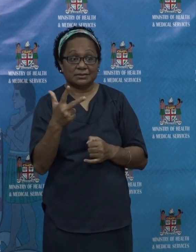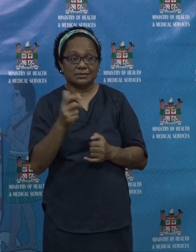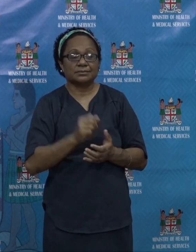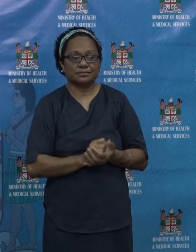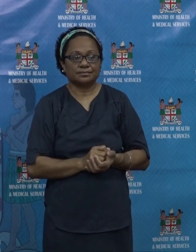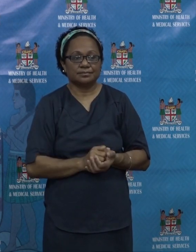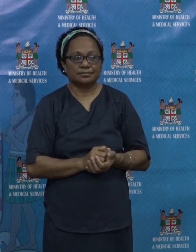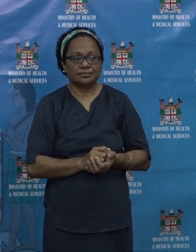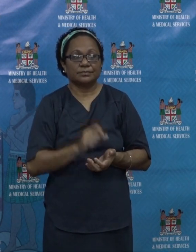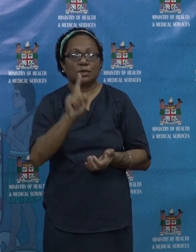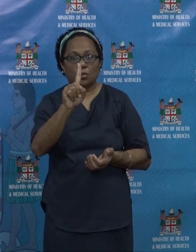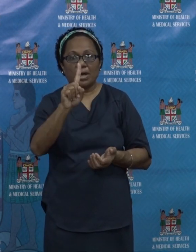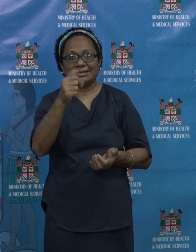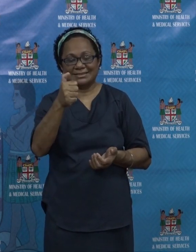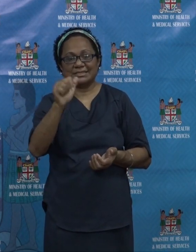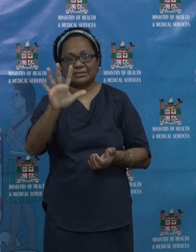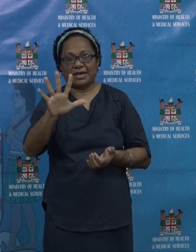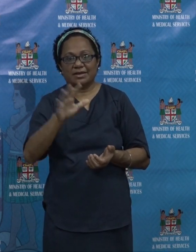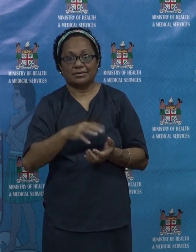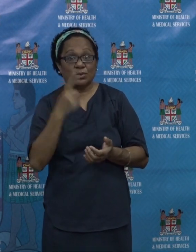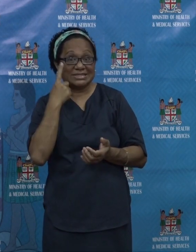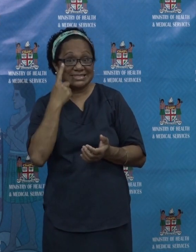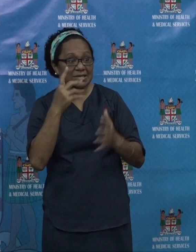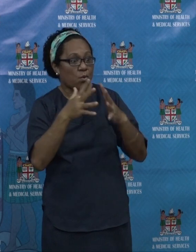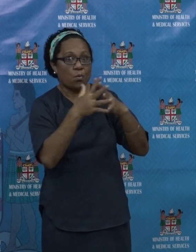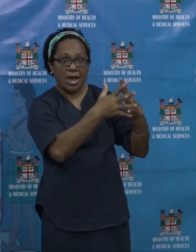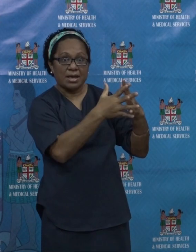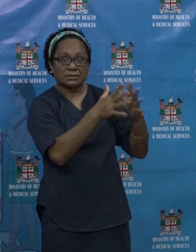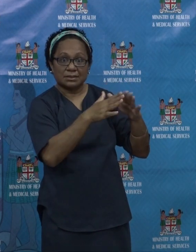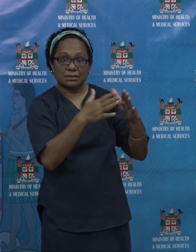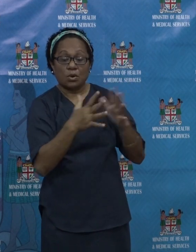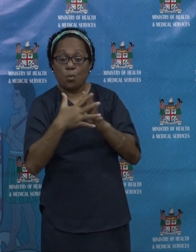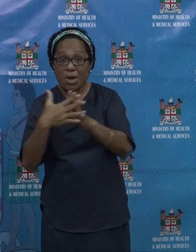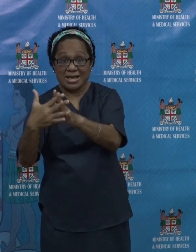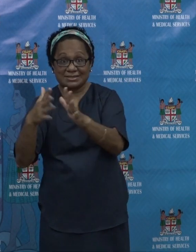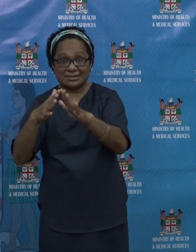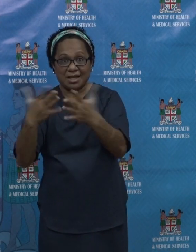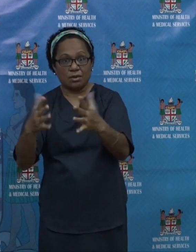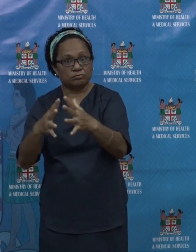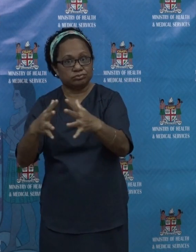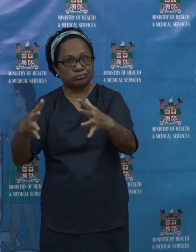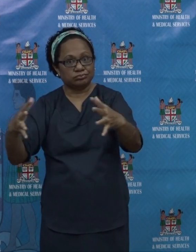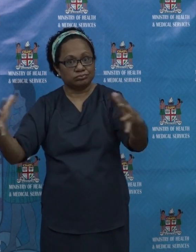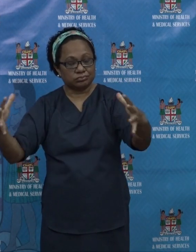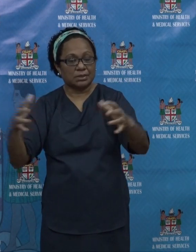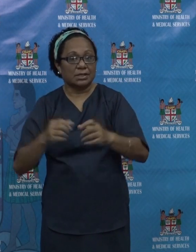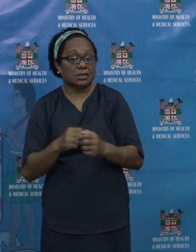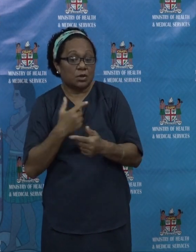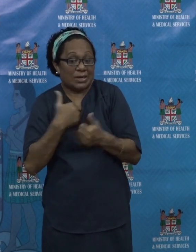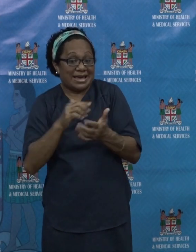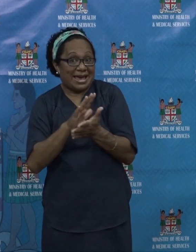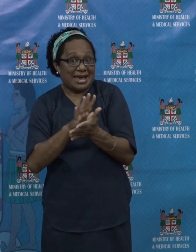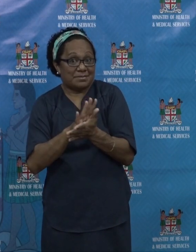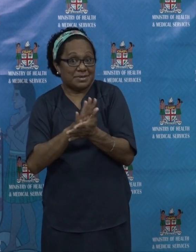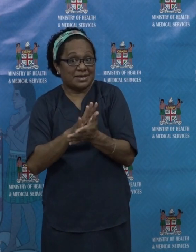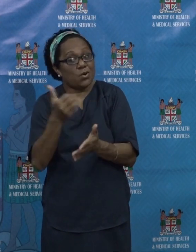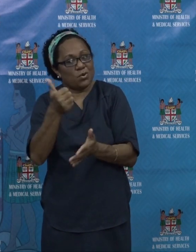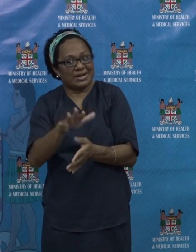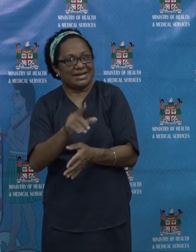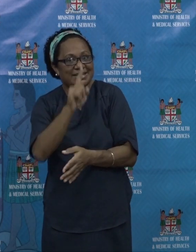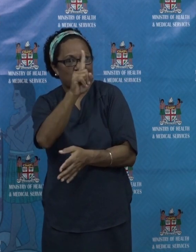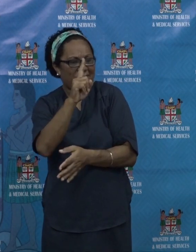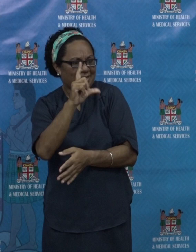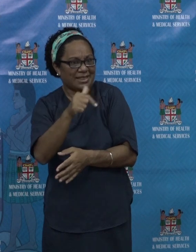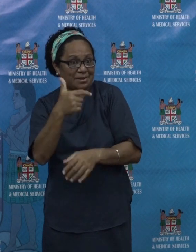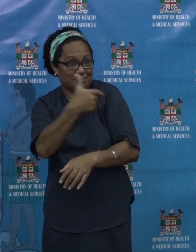We all have seen how the cases are building up in the Western Division. We are glad that our first dose vaccination coverage in the West